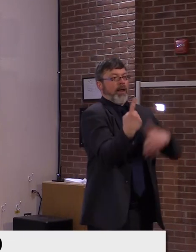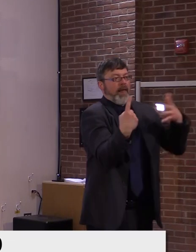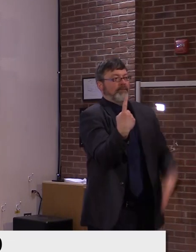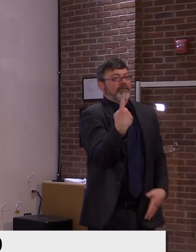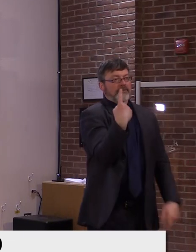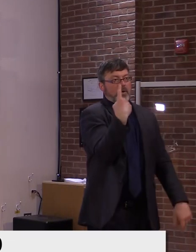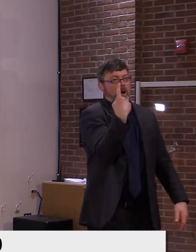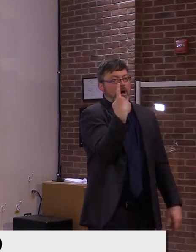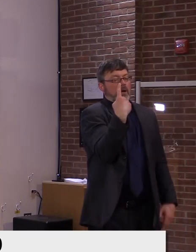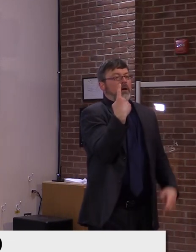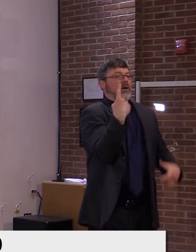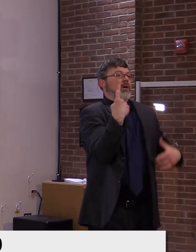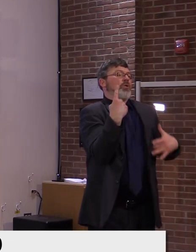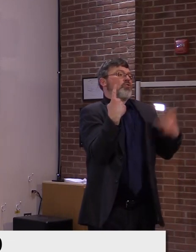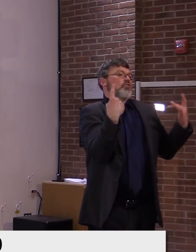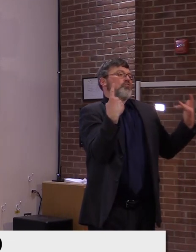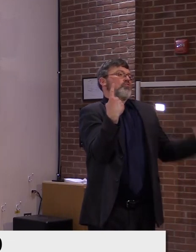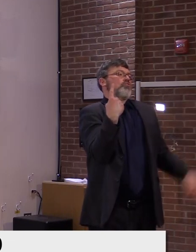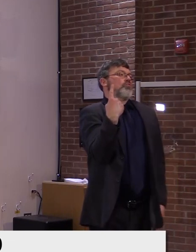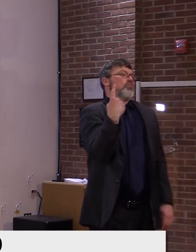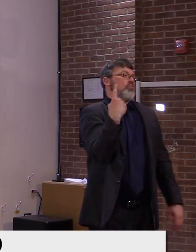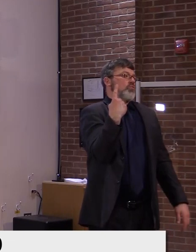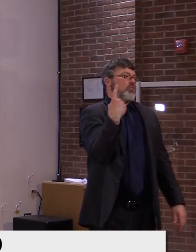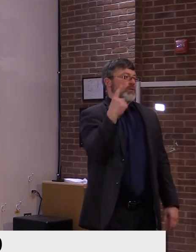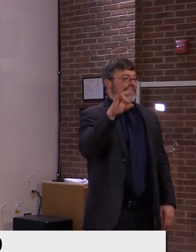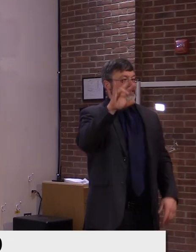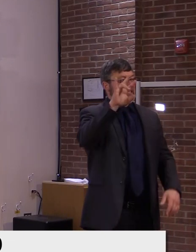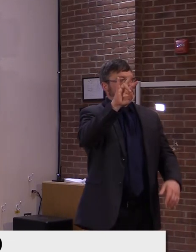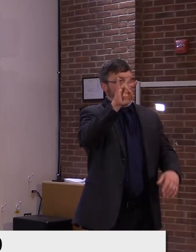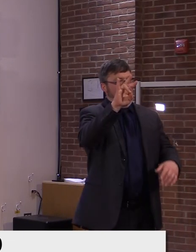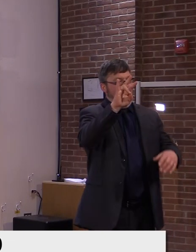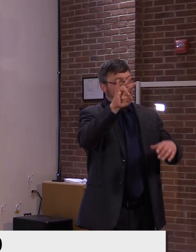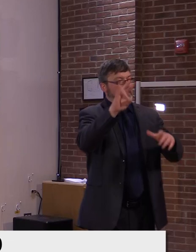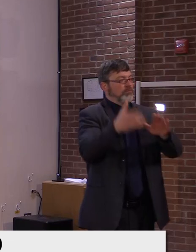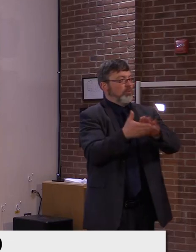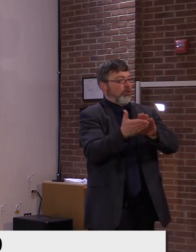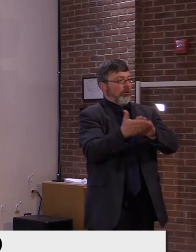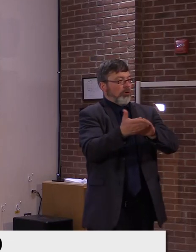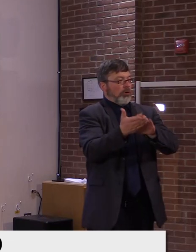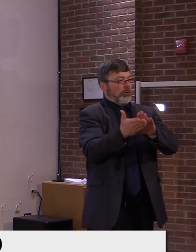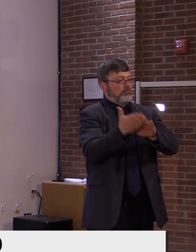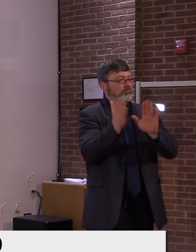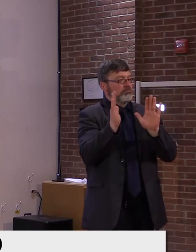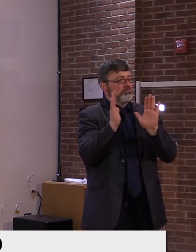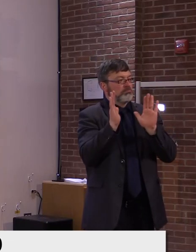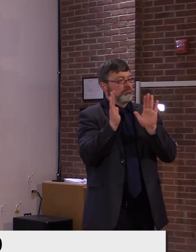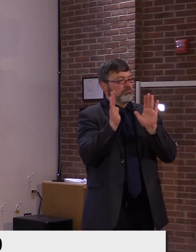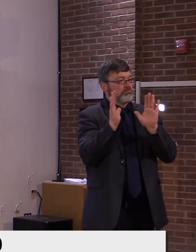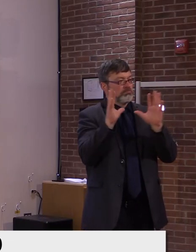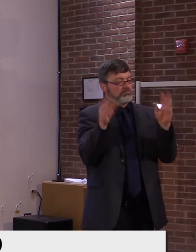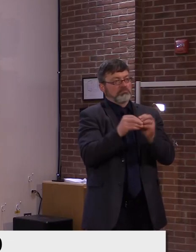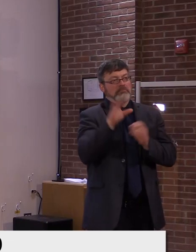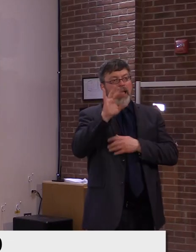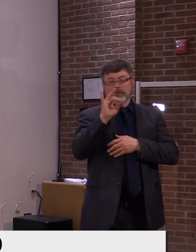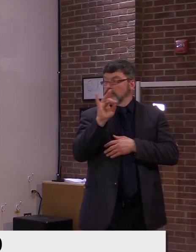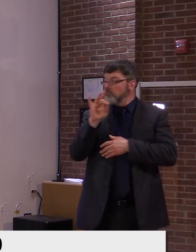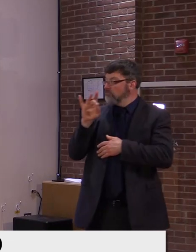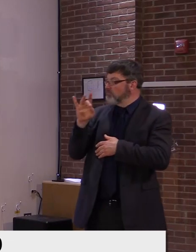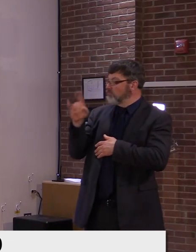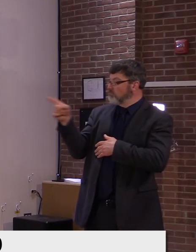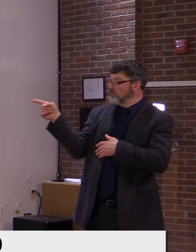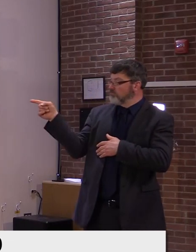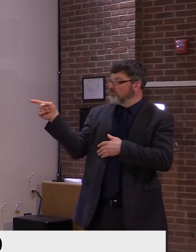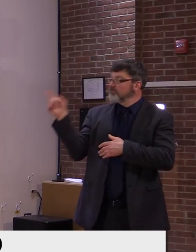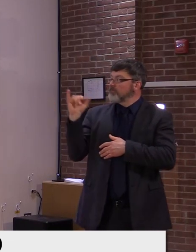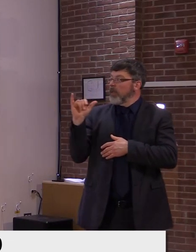that very, very few long-term care facility residents have been infected over the past month. We continue